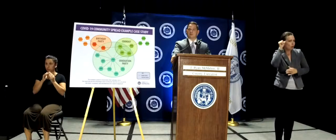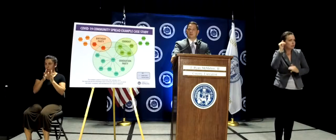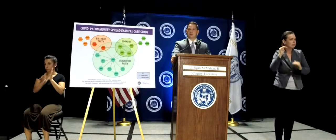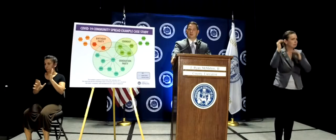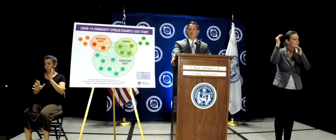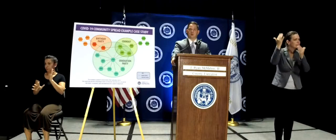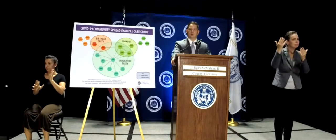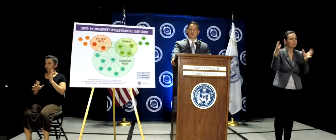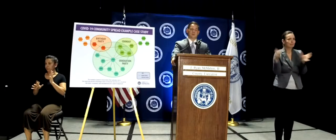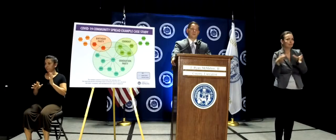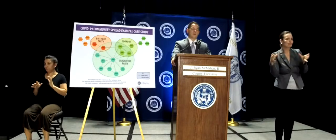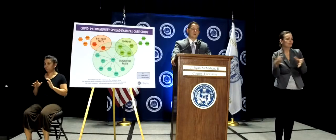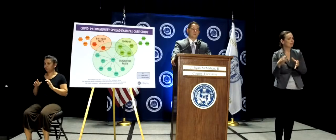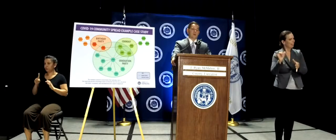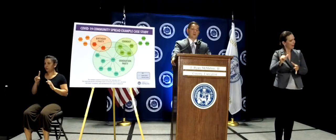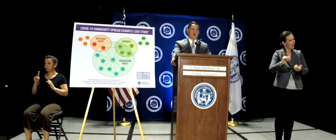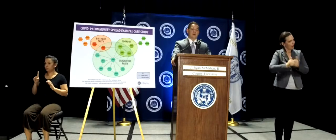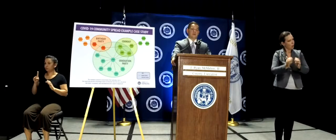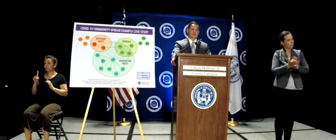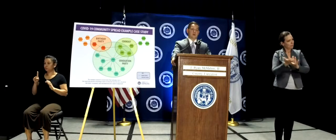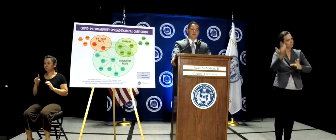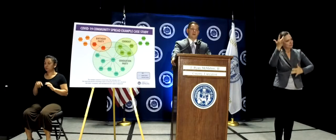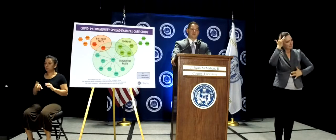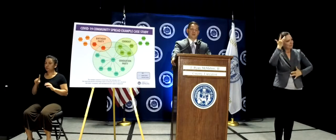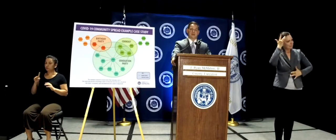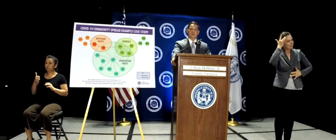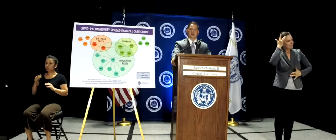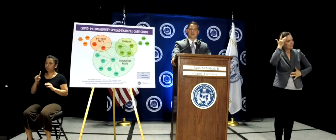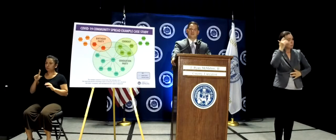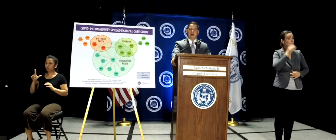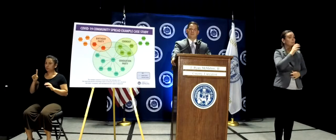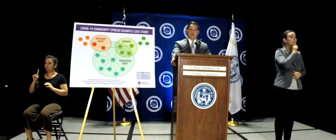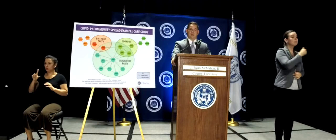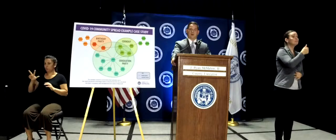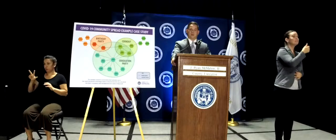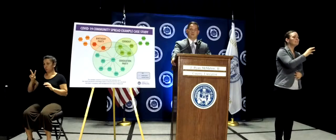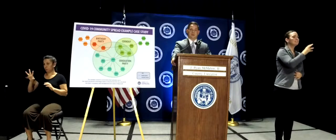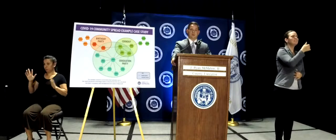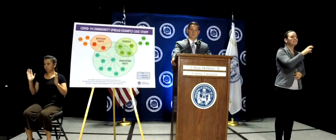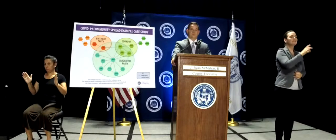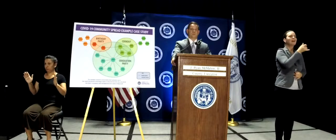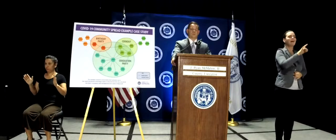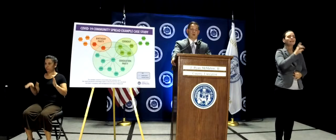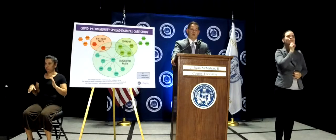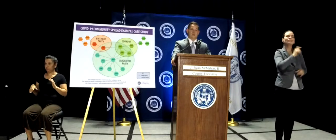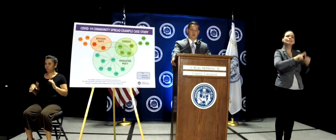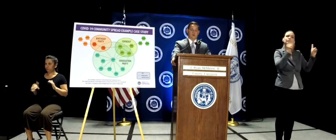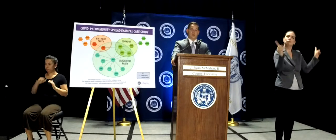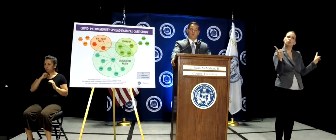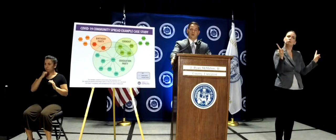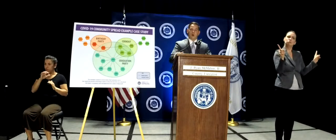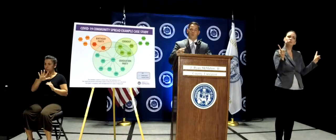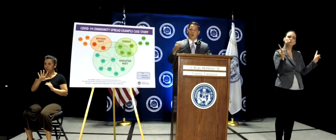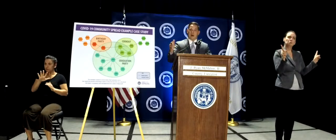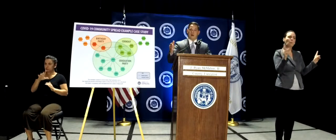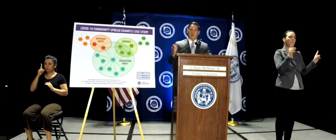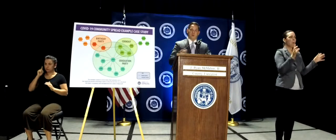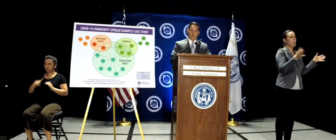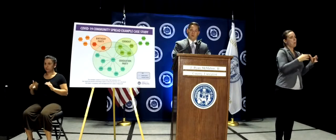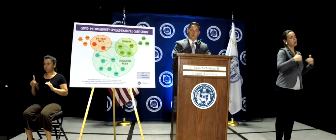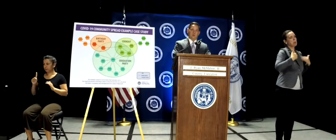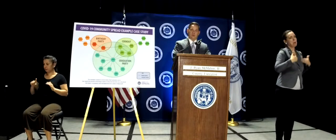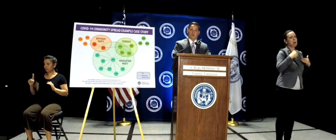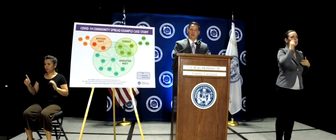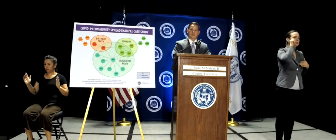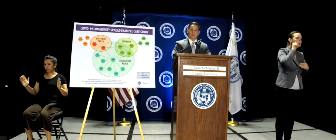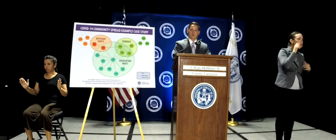16 and 17 and 18-year-olds, but your elementary age kids have not been carriers of this. So we know more now than we